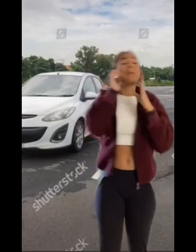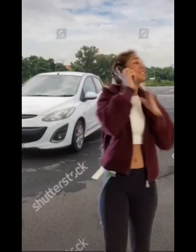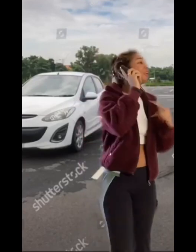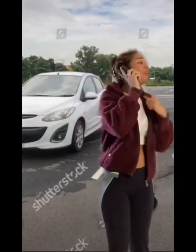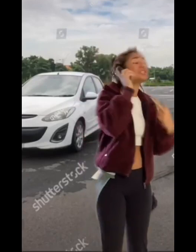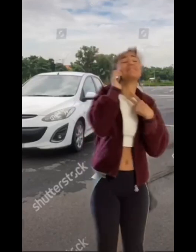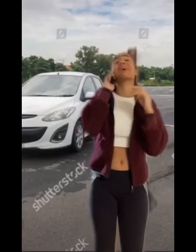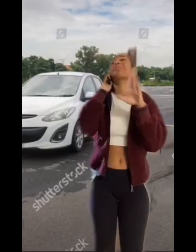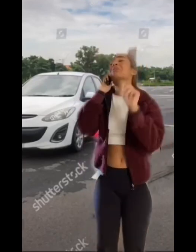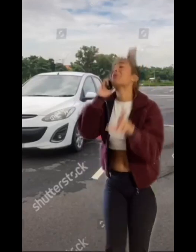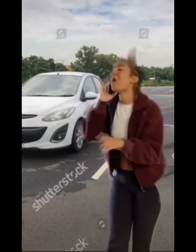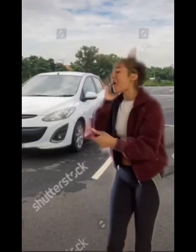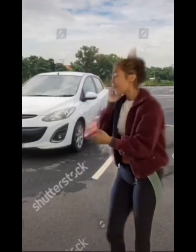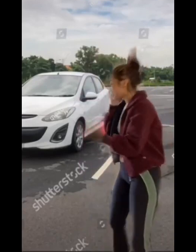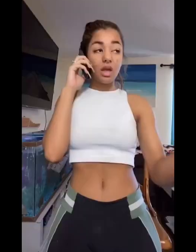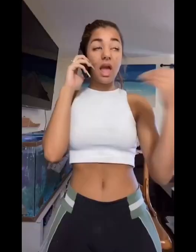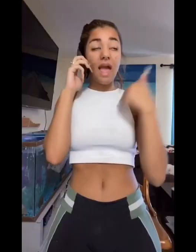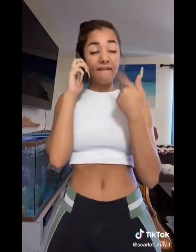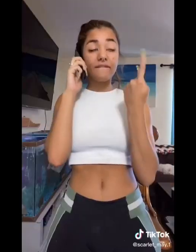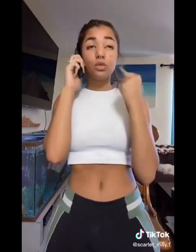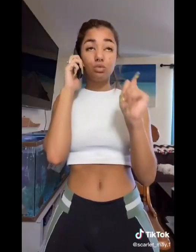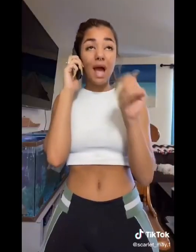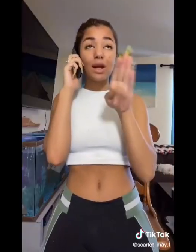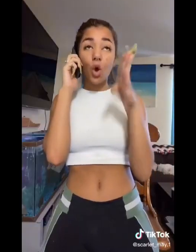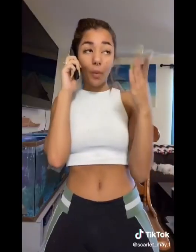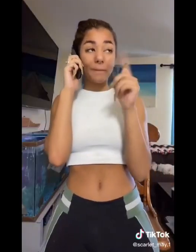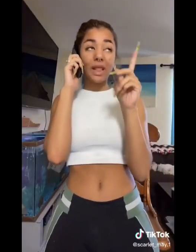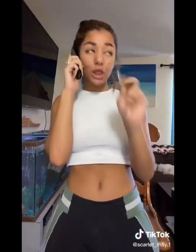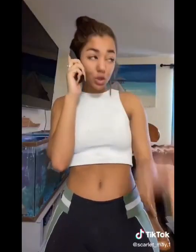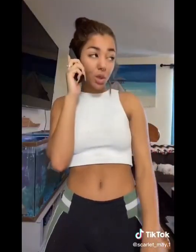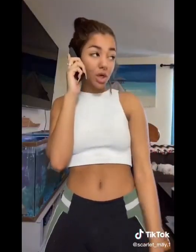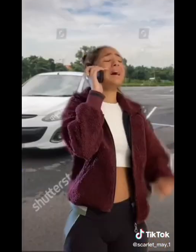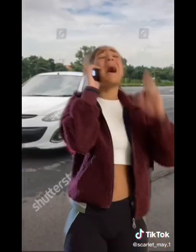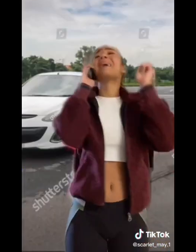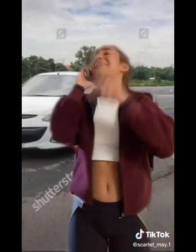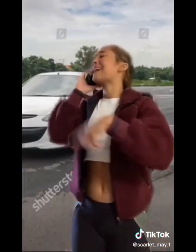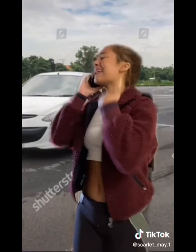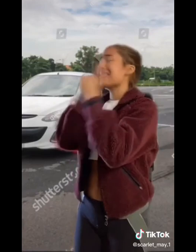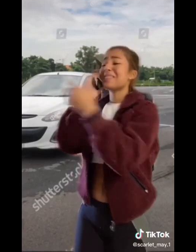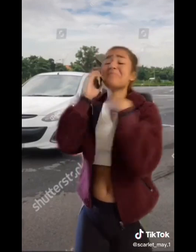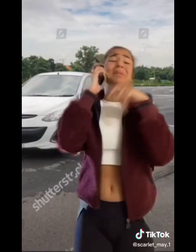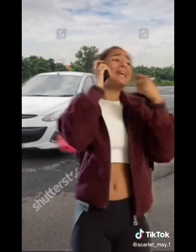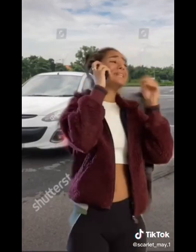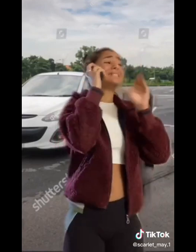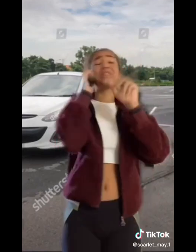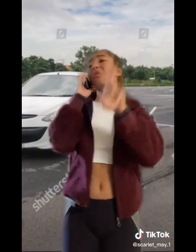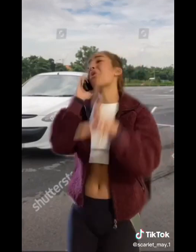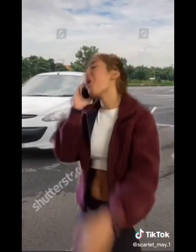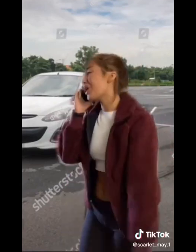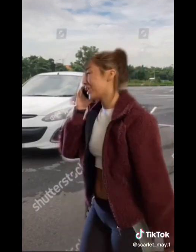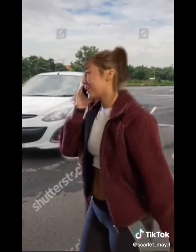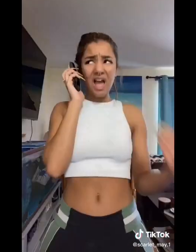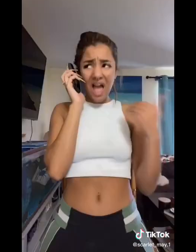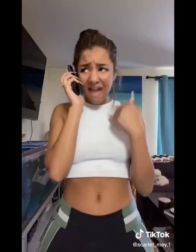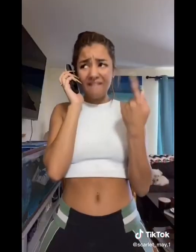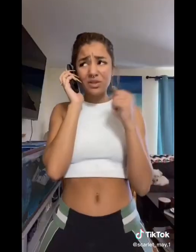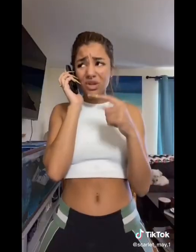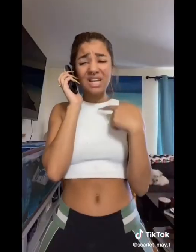daughter is stuck in the car. Have you tried opening the door? I can't. I locked my keys in the car. Have you tried telling